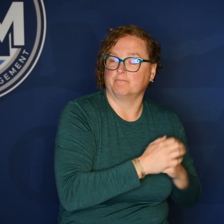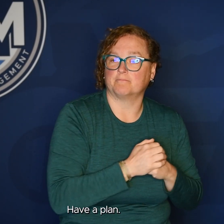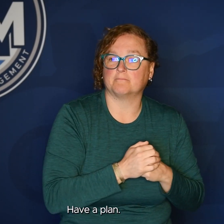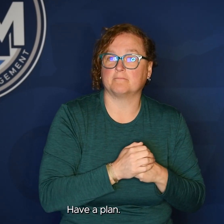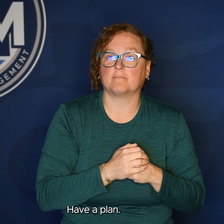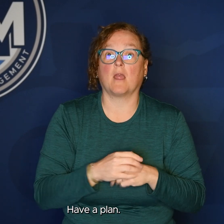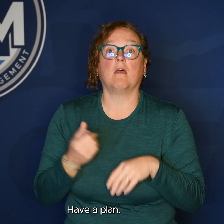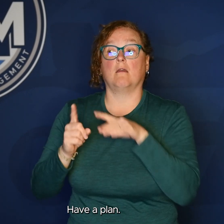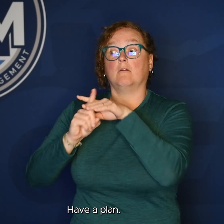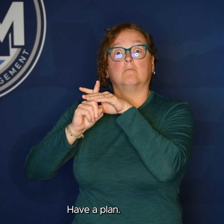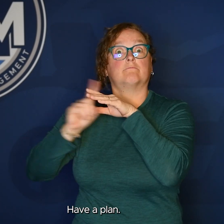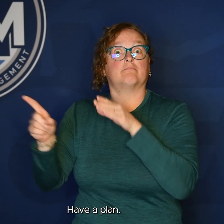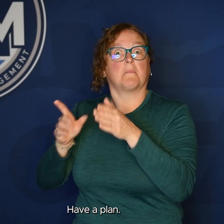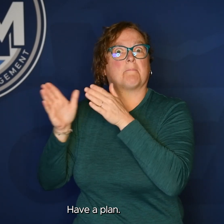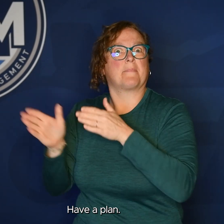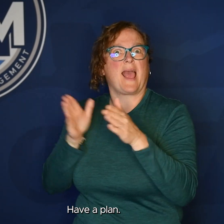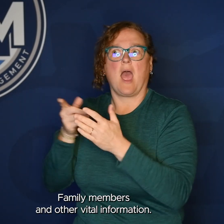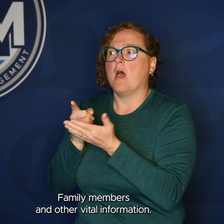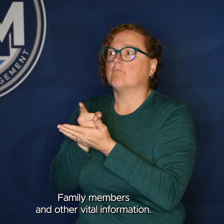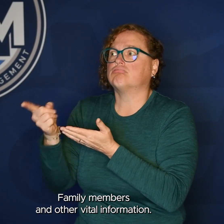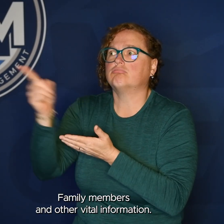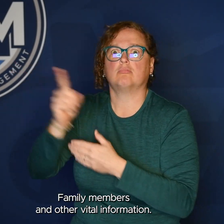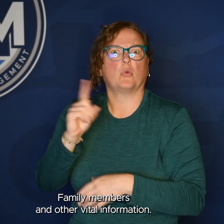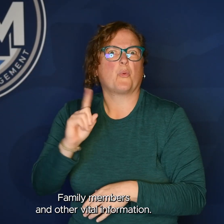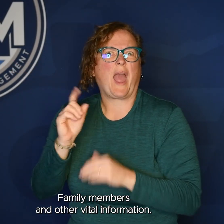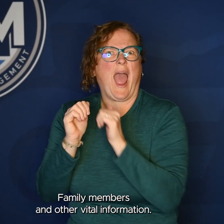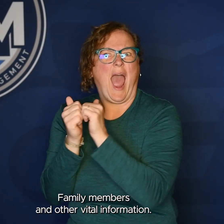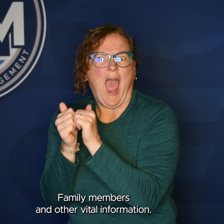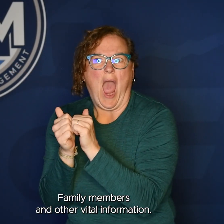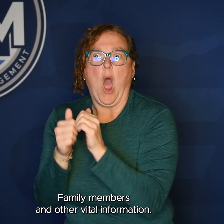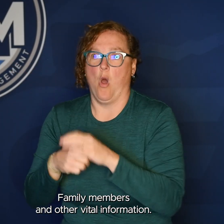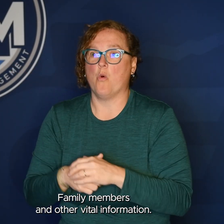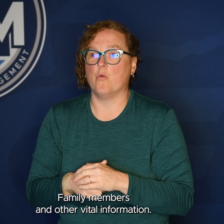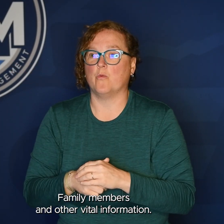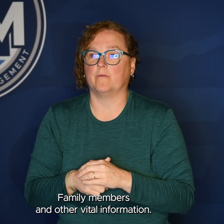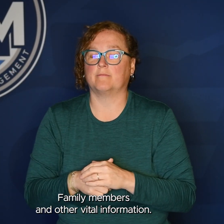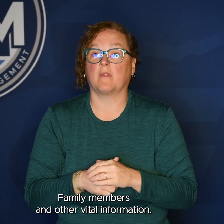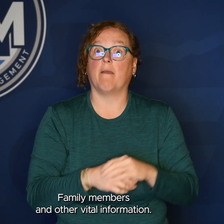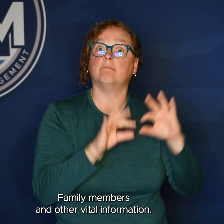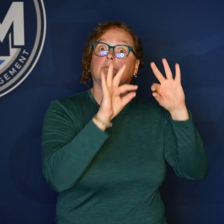Have a plan. Family members and other vital information.